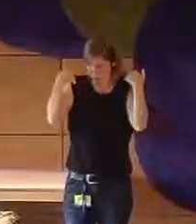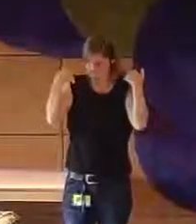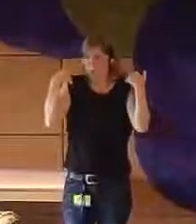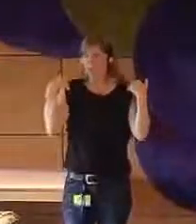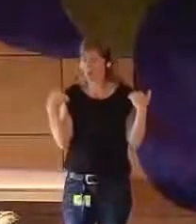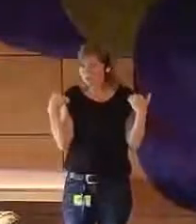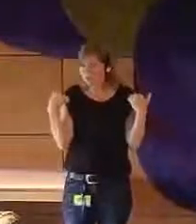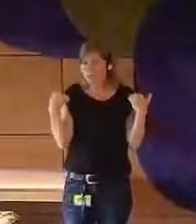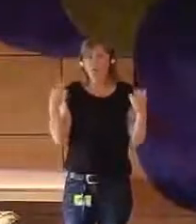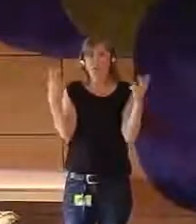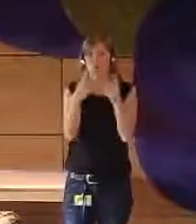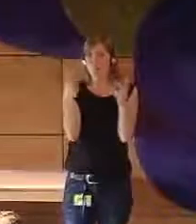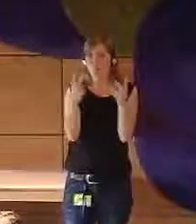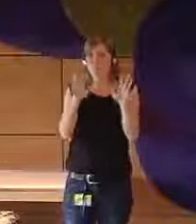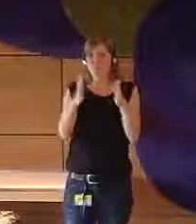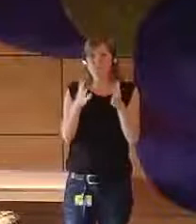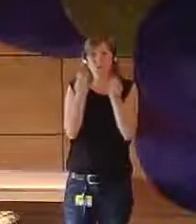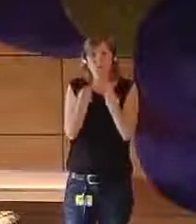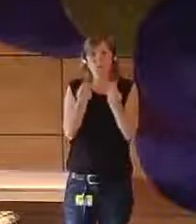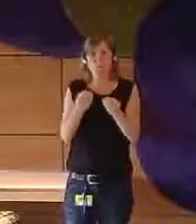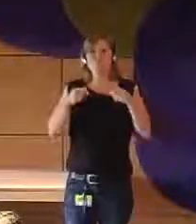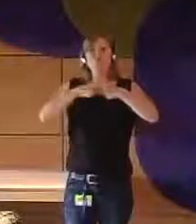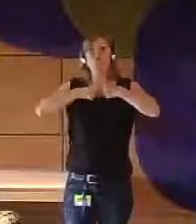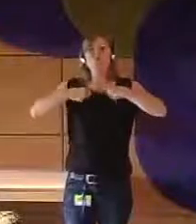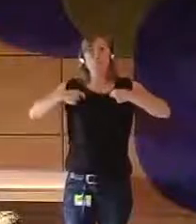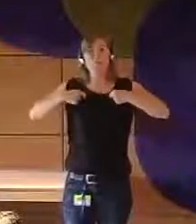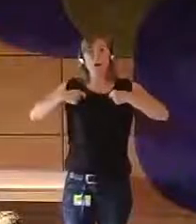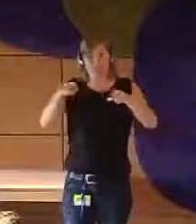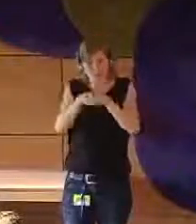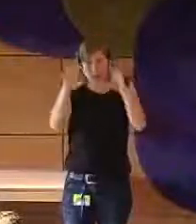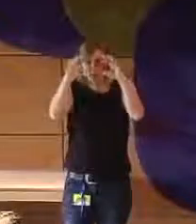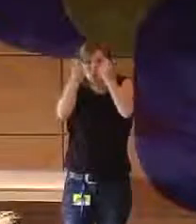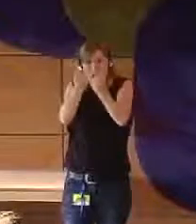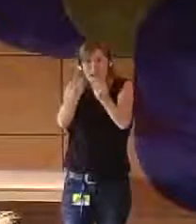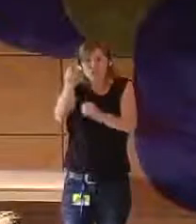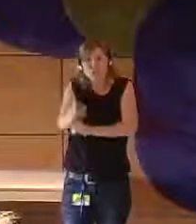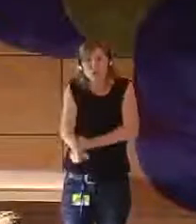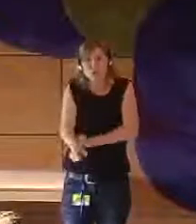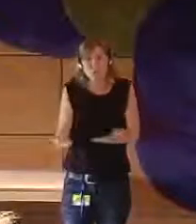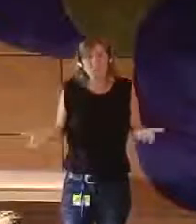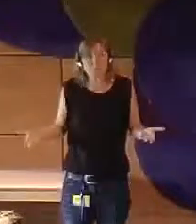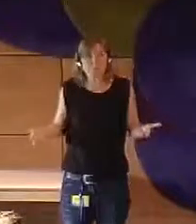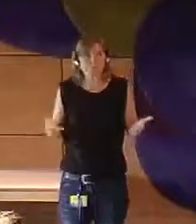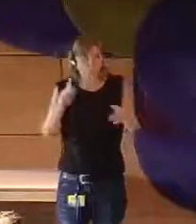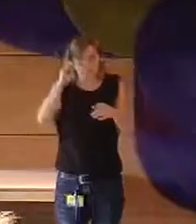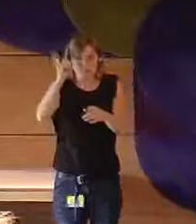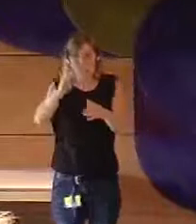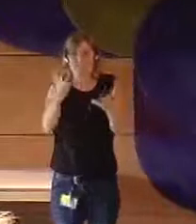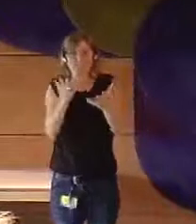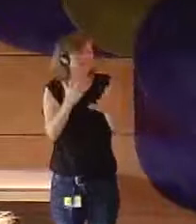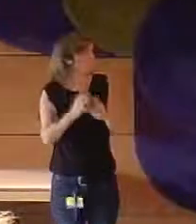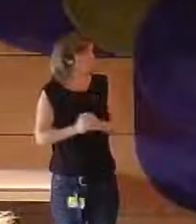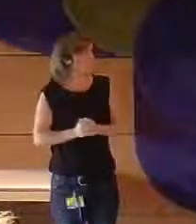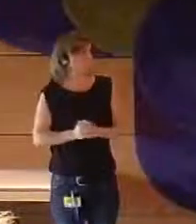scapulae? Does anyone know what they are? Now, if you want to know, so this is England, this